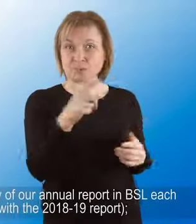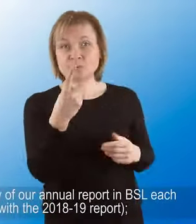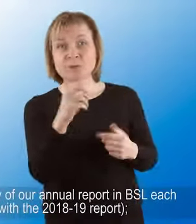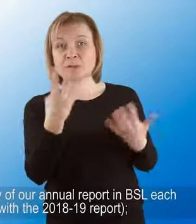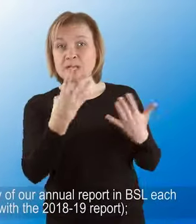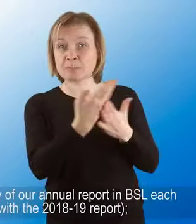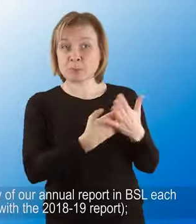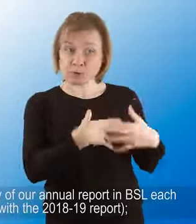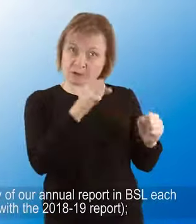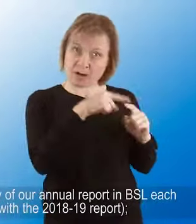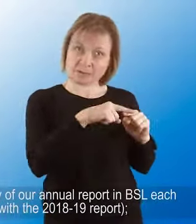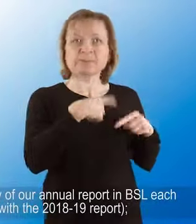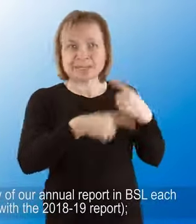report.